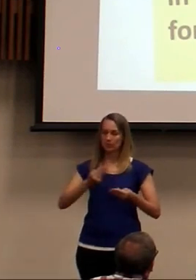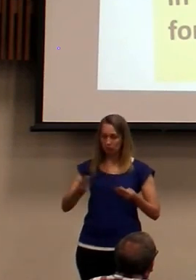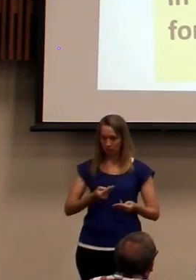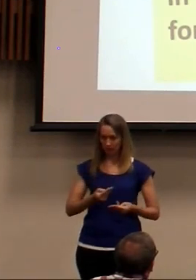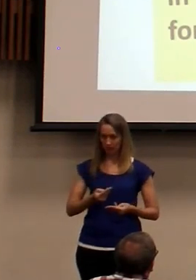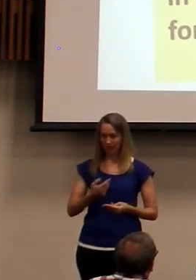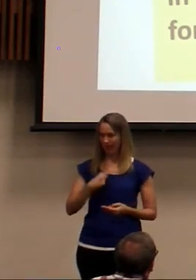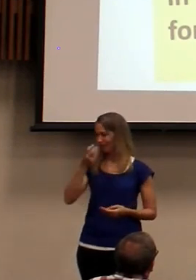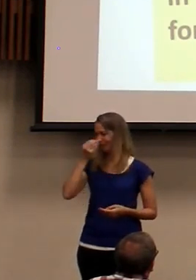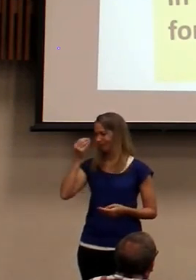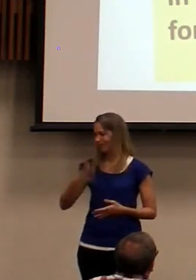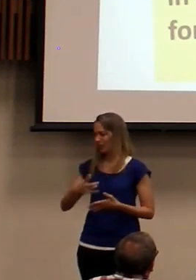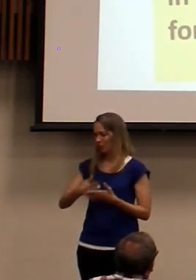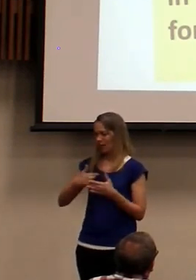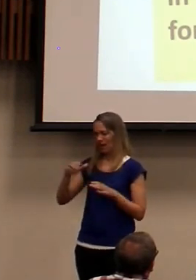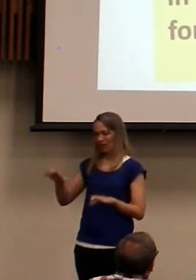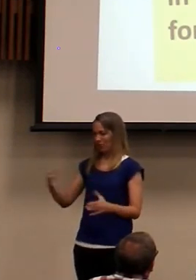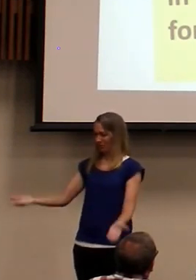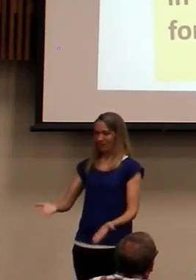I don't care what I do here.